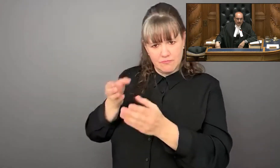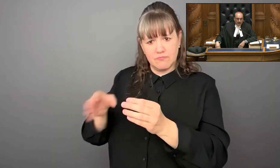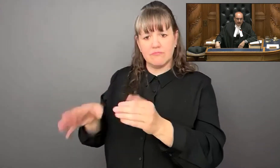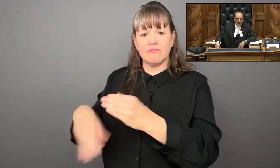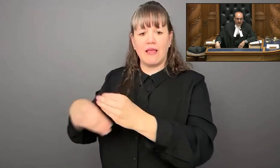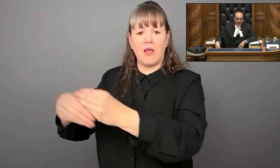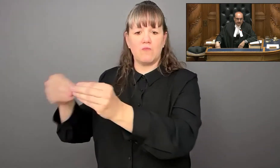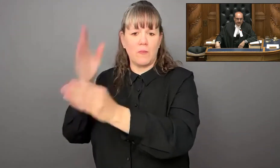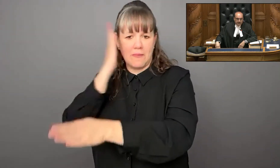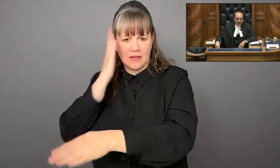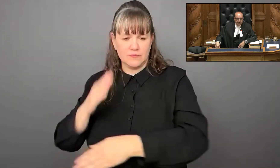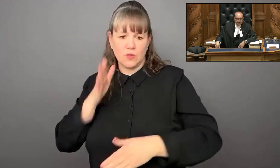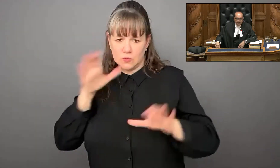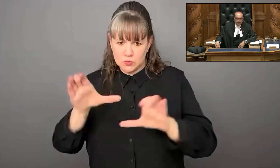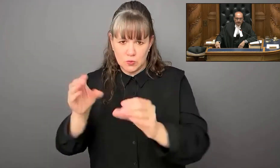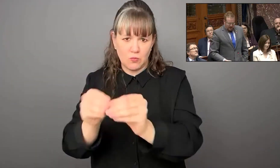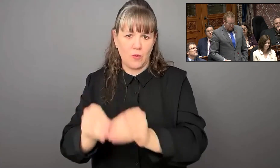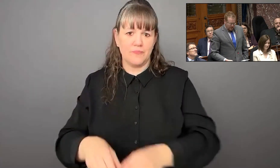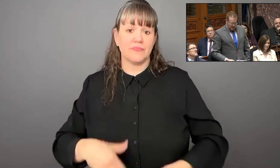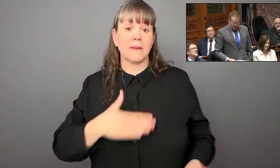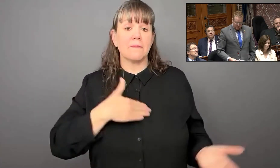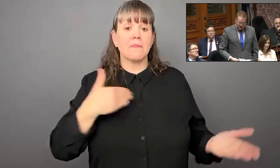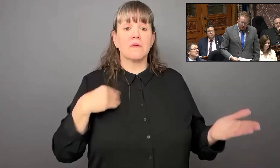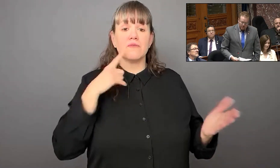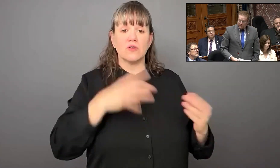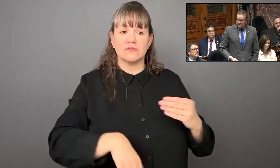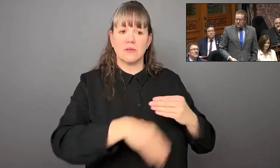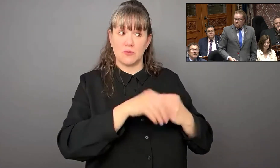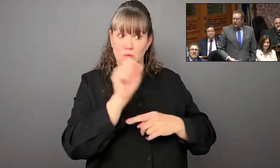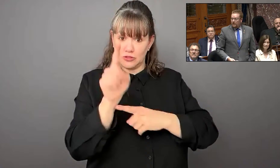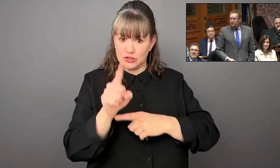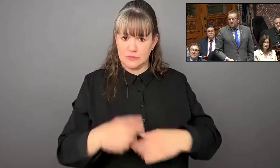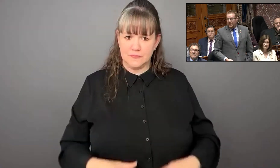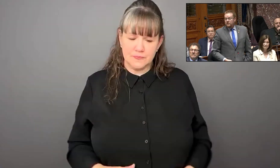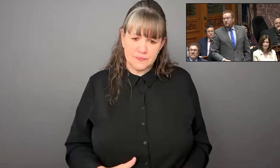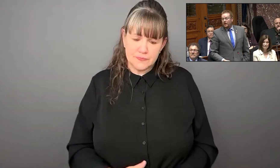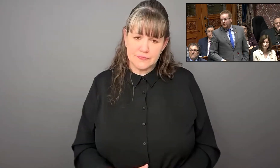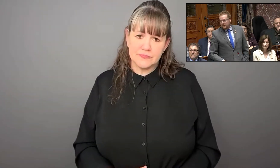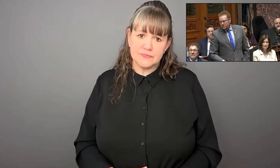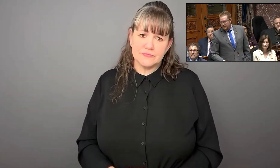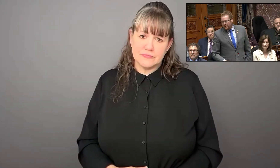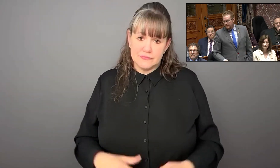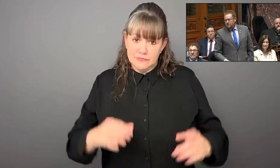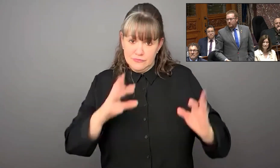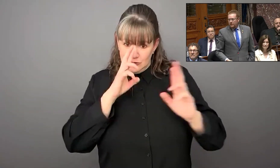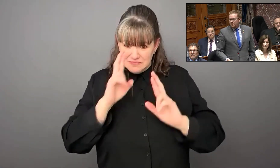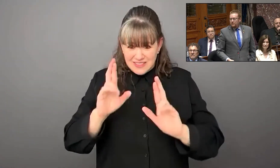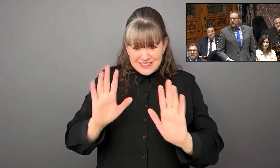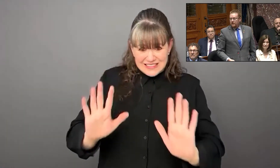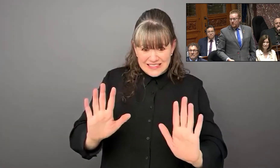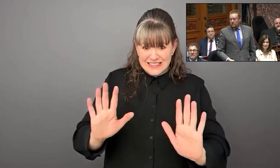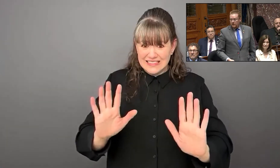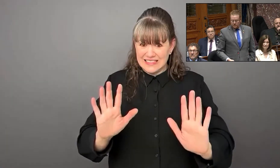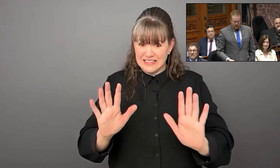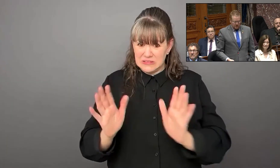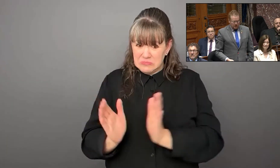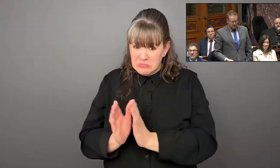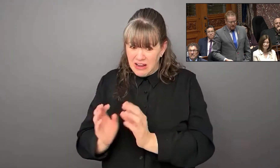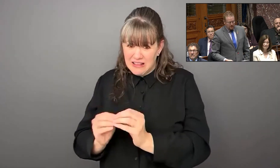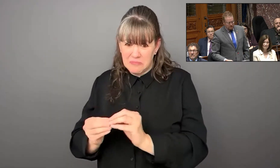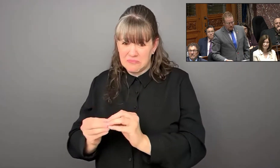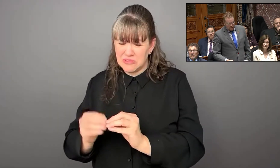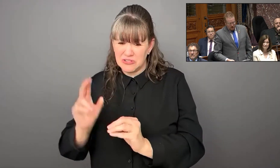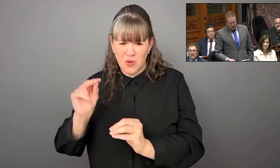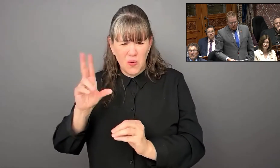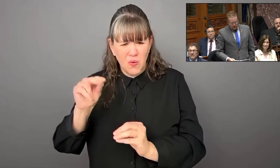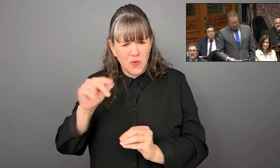Member supplemental. Respectfully, Minister, I don't believe it's a small number. That is not the experience in communities across British